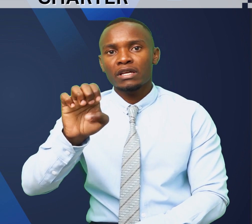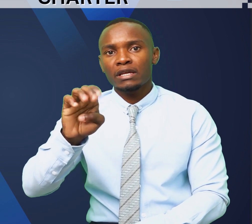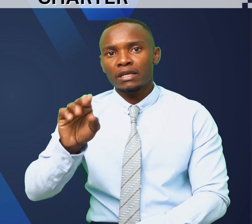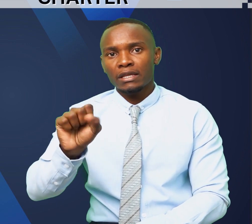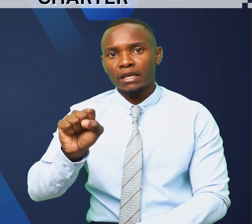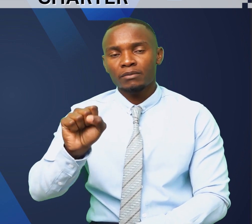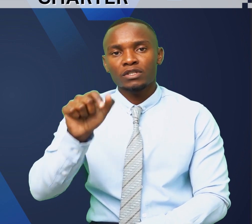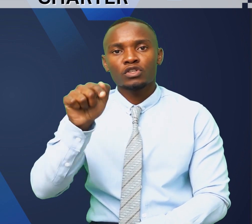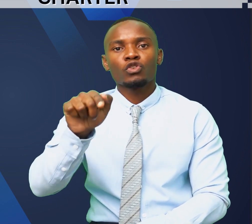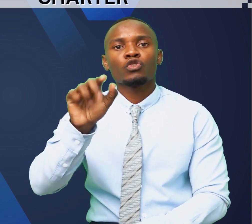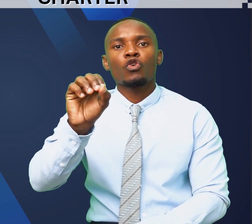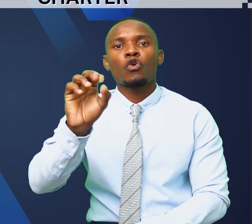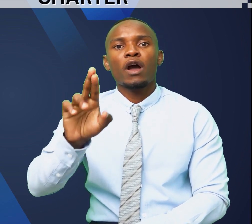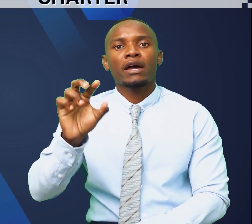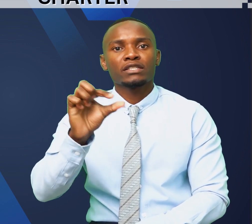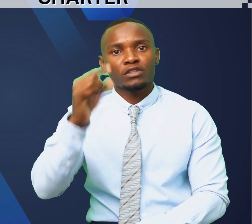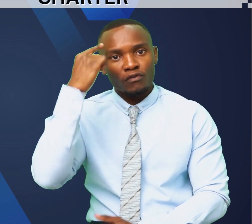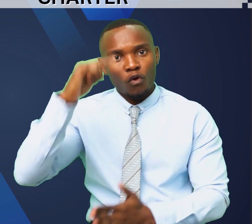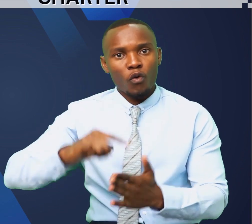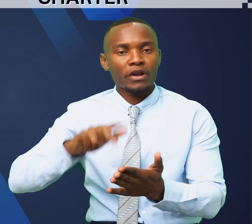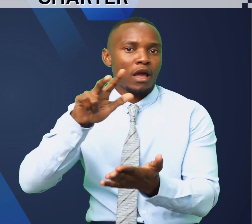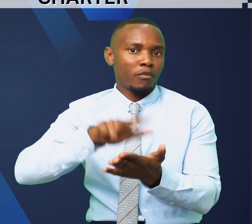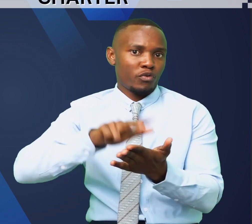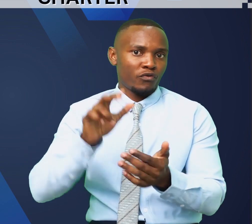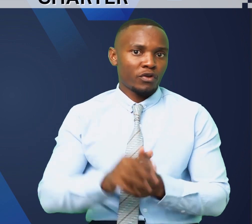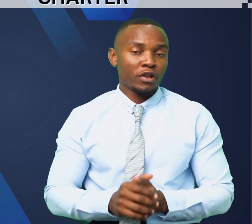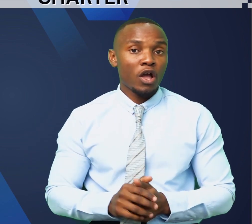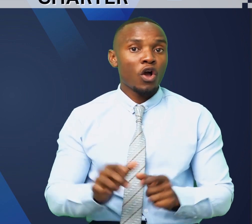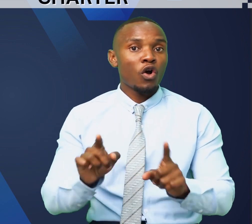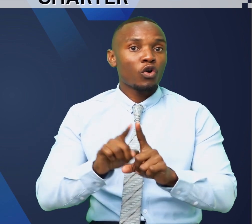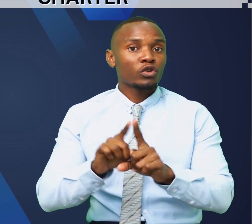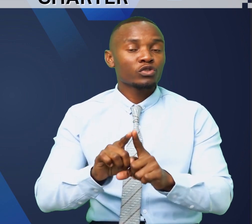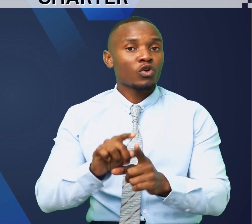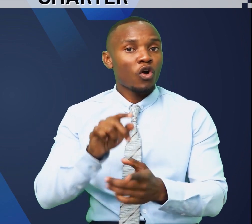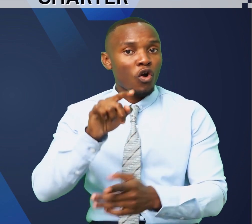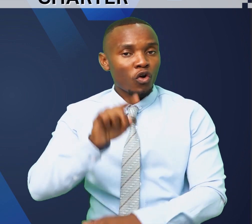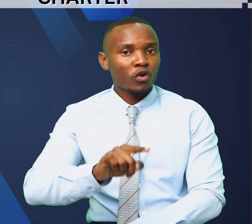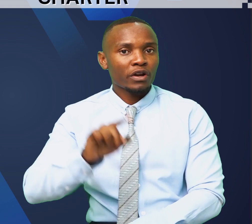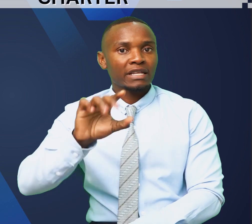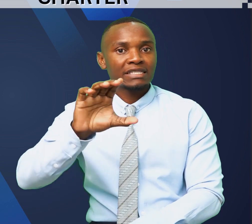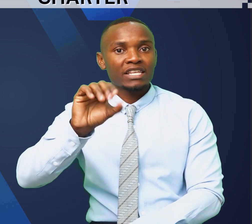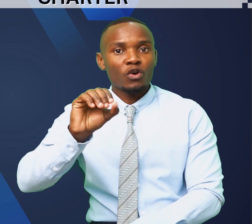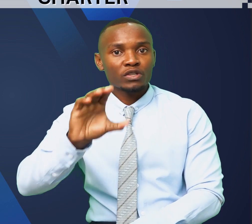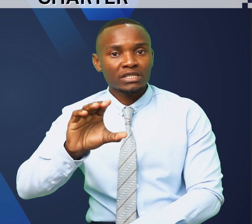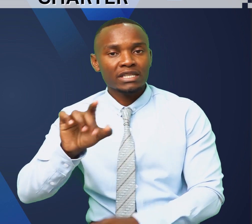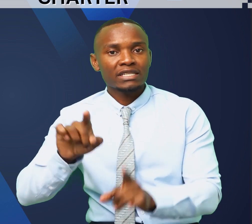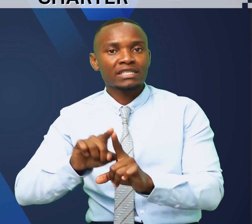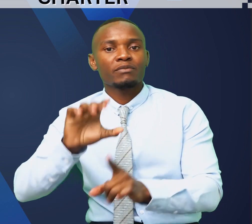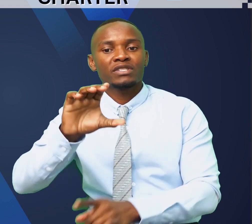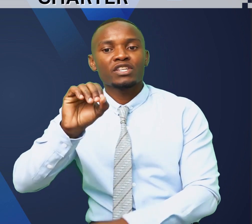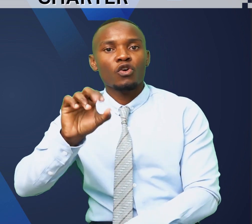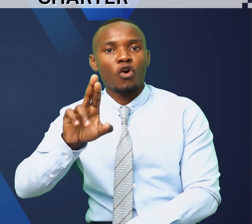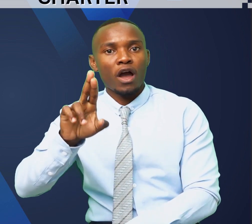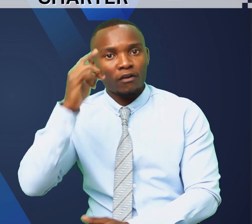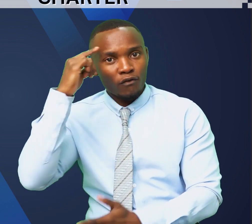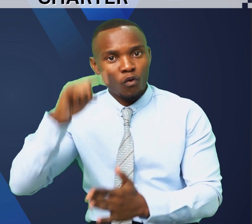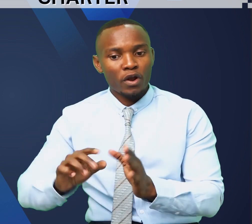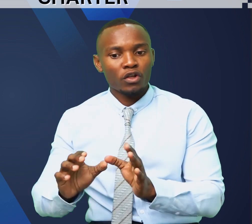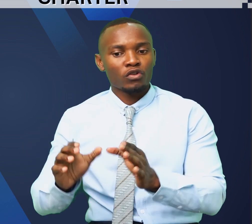kims.kebs.org, for clearance purposes, and valid COC or COR for the consignment.